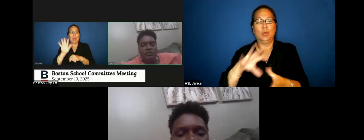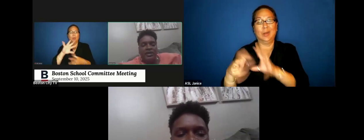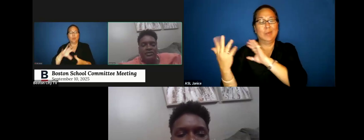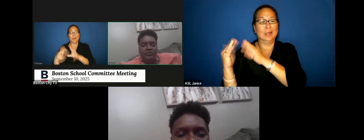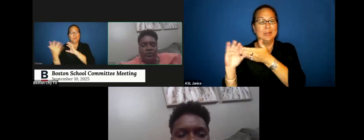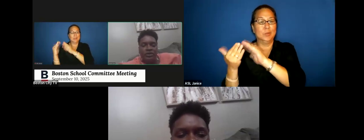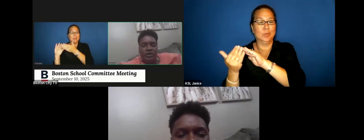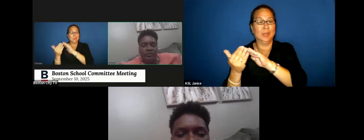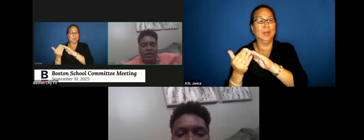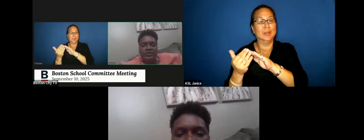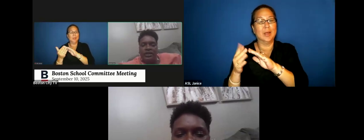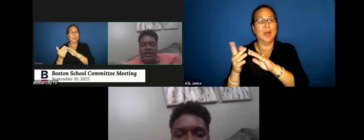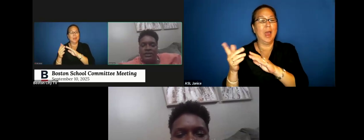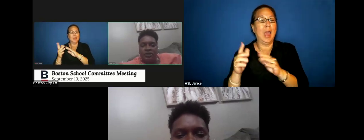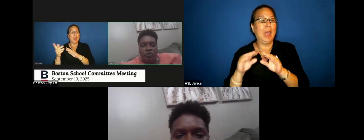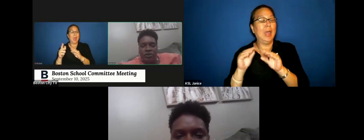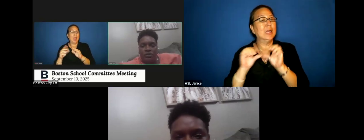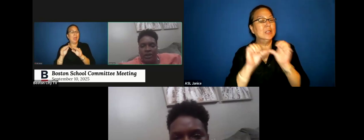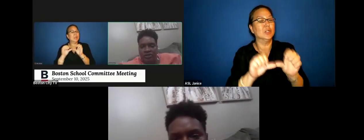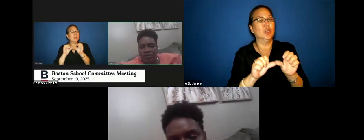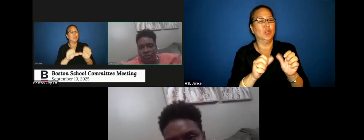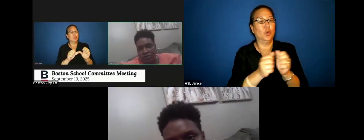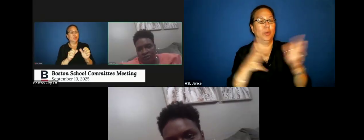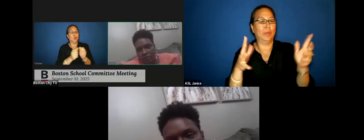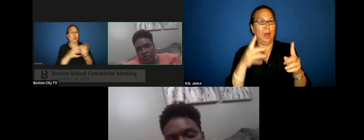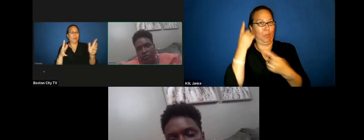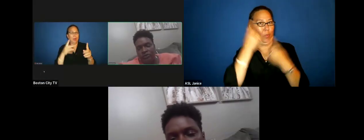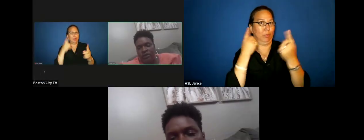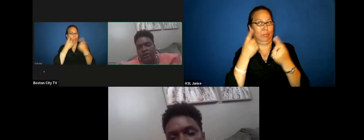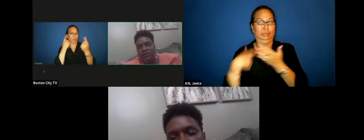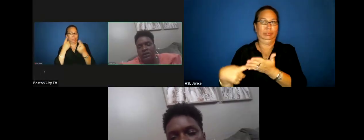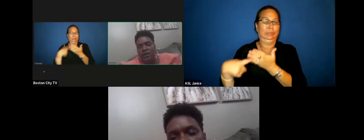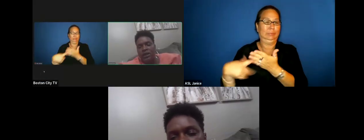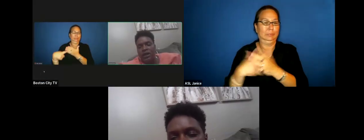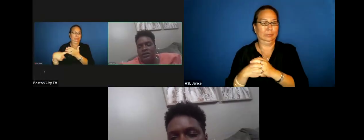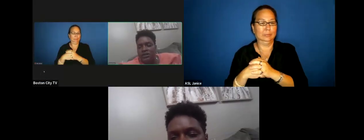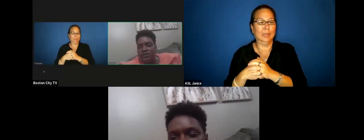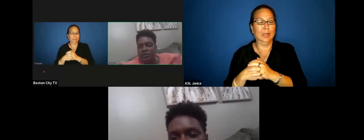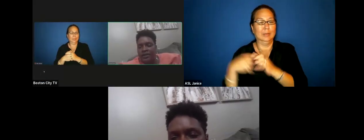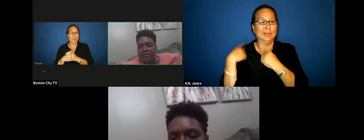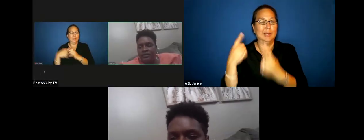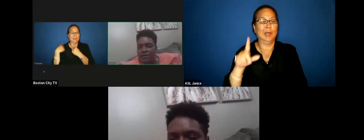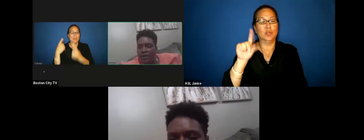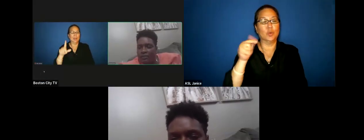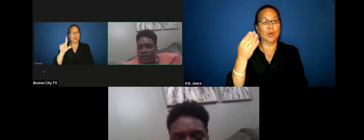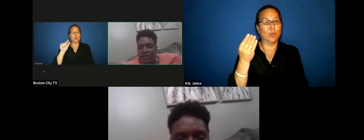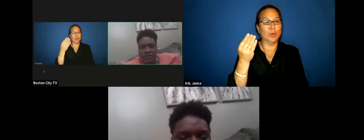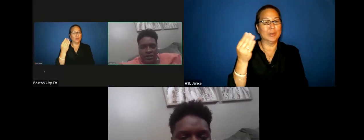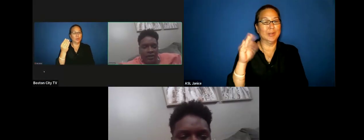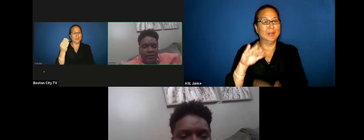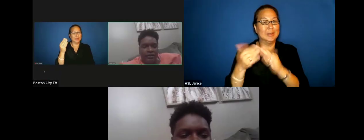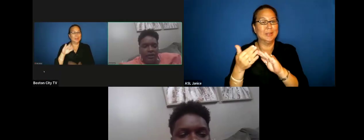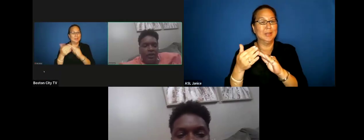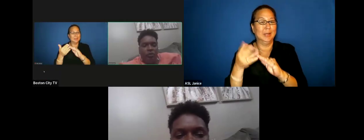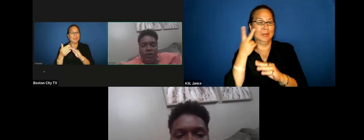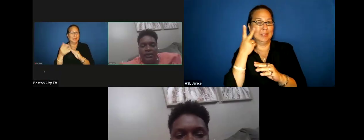Since 2014, our city has seen numerous pledges to transform school facilities. A 600,000 McKinsey